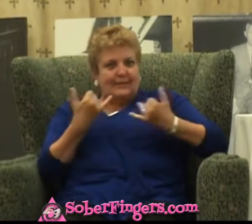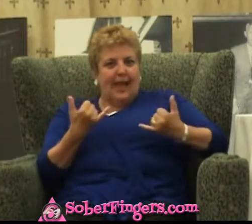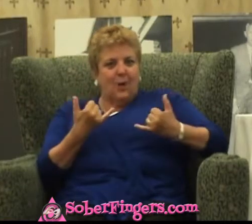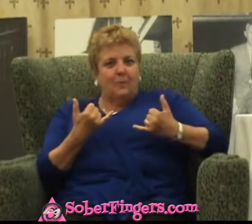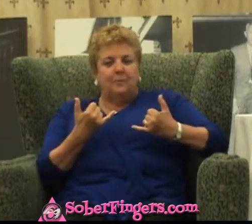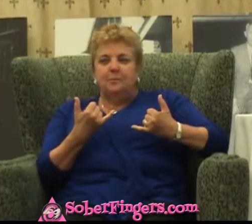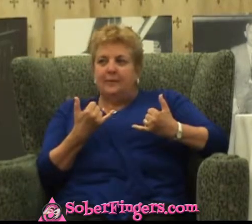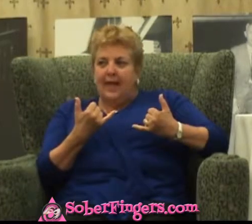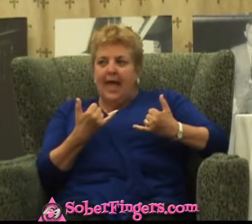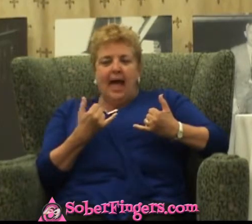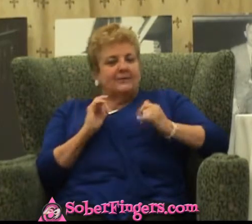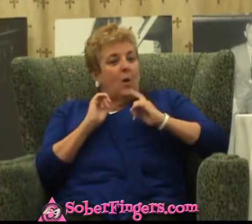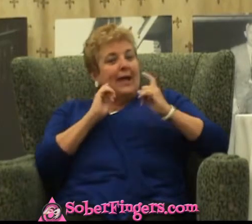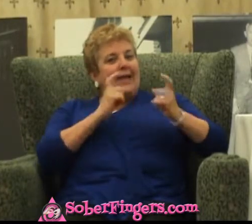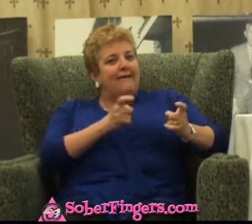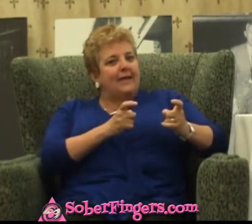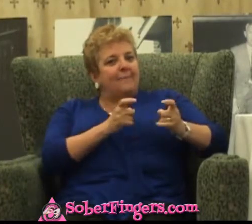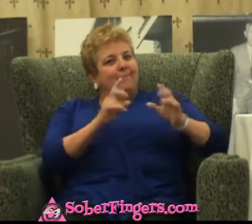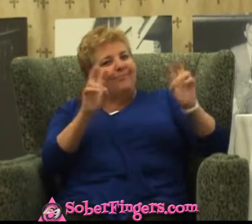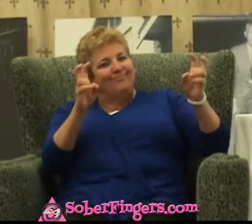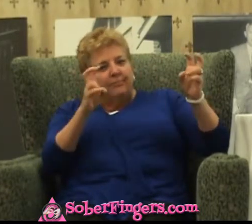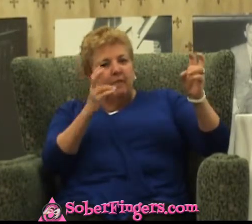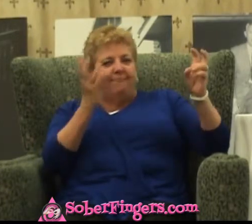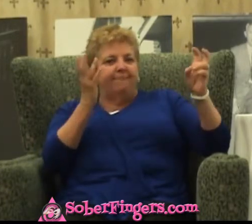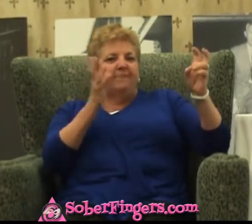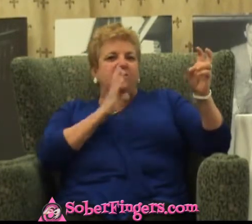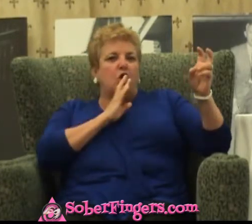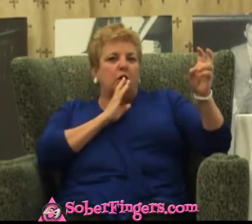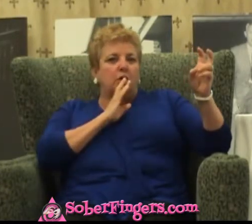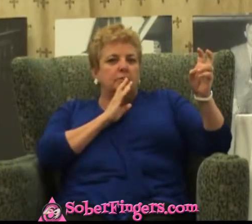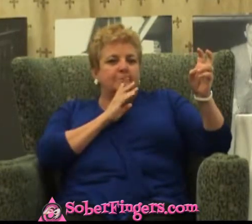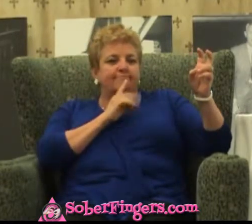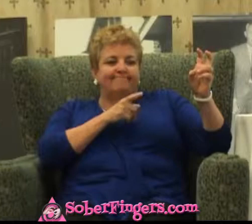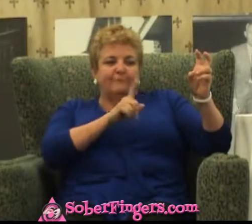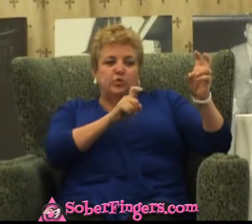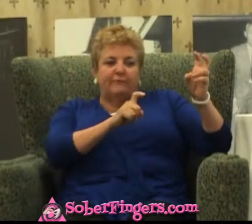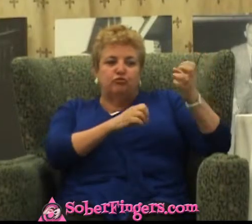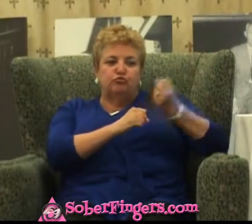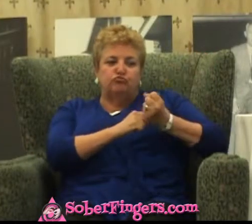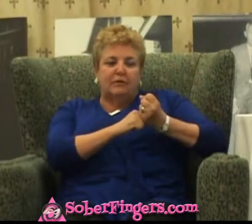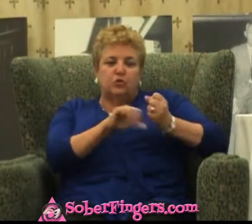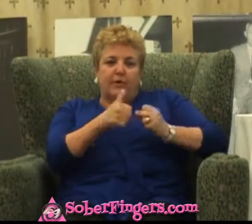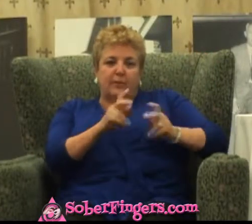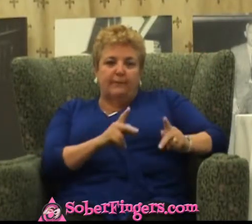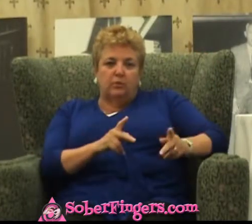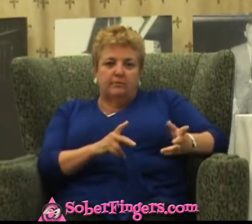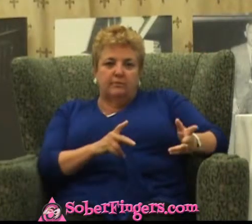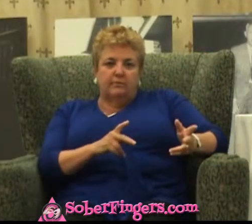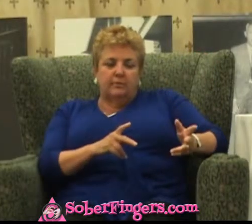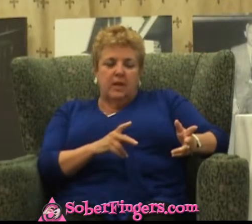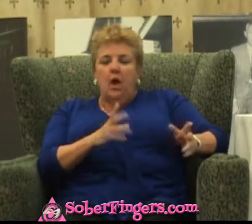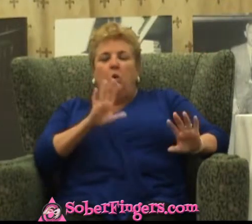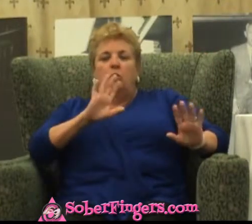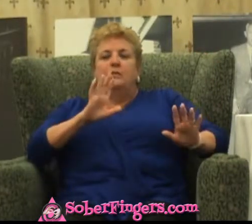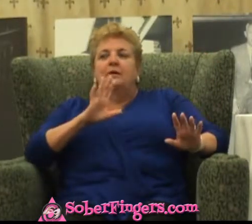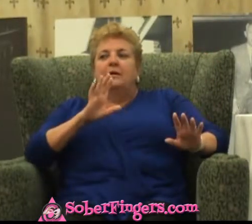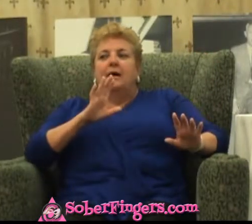I gave him the talk you give sponsees about how there's a lot more to not drinking than not